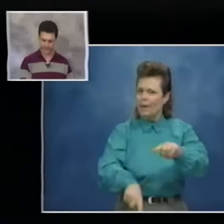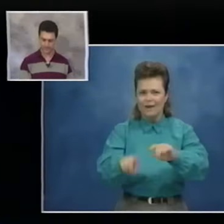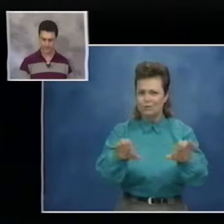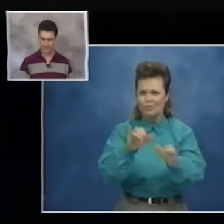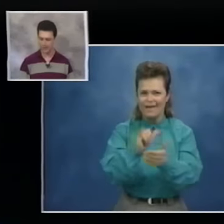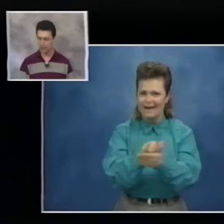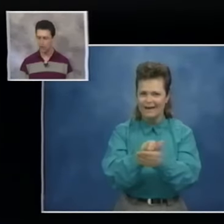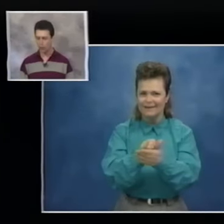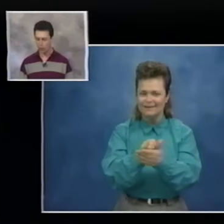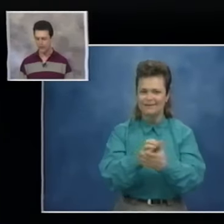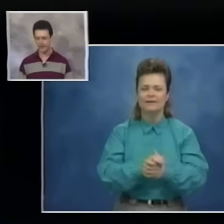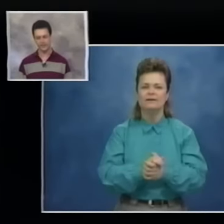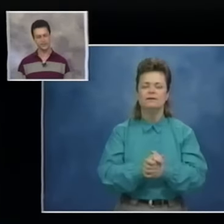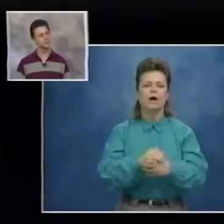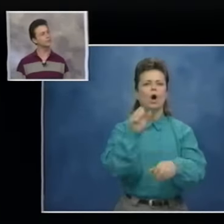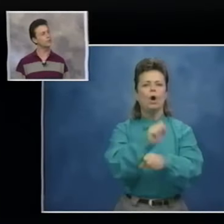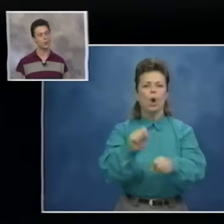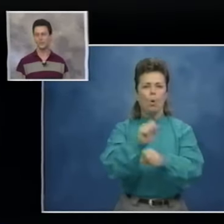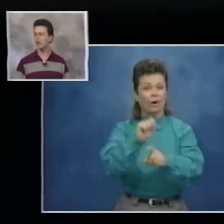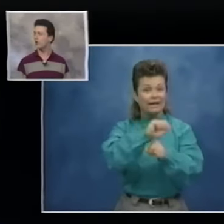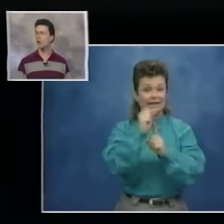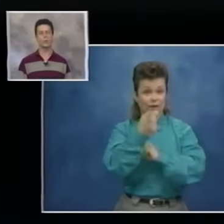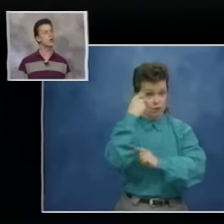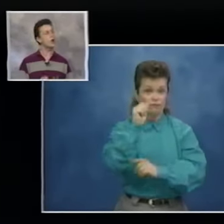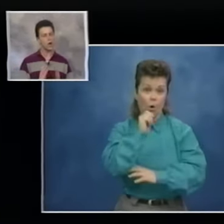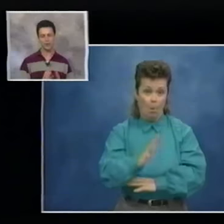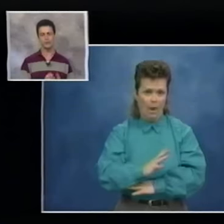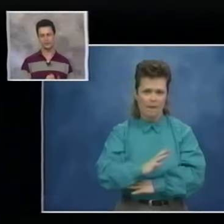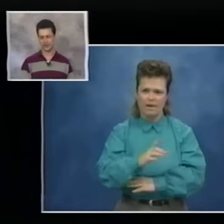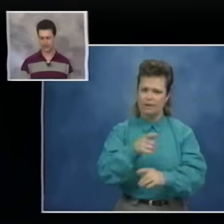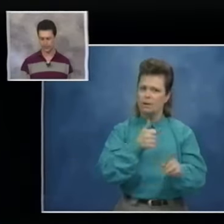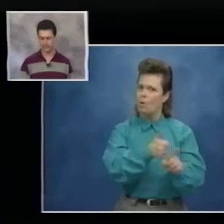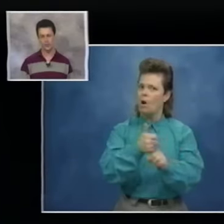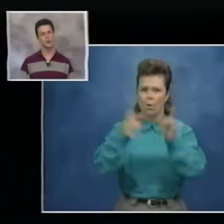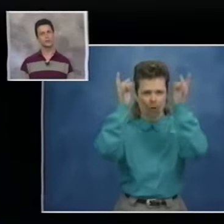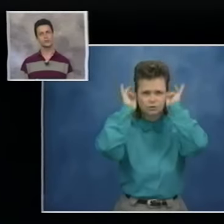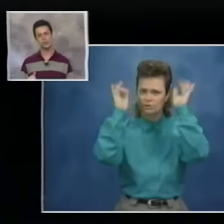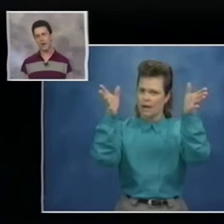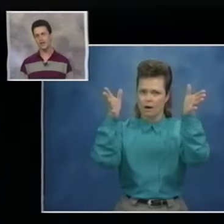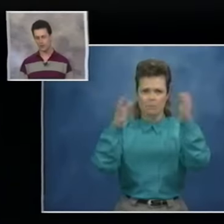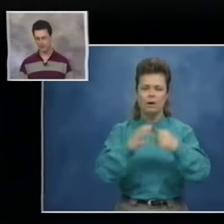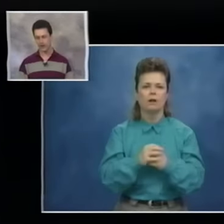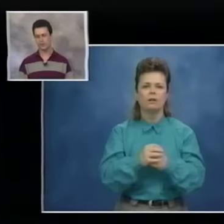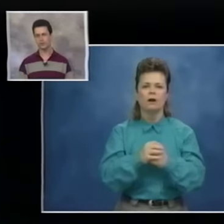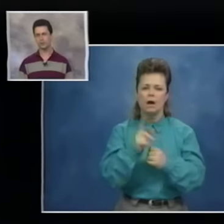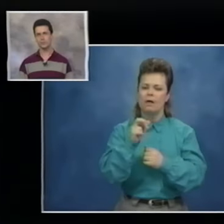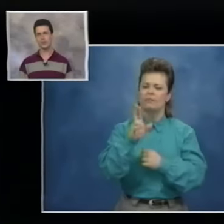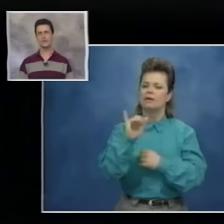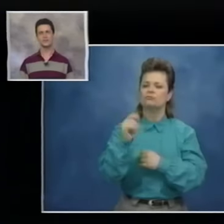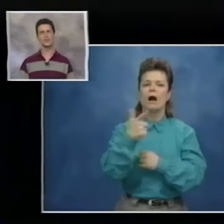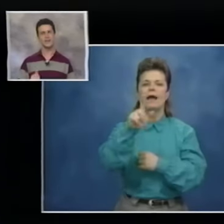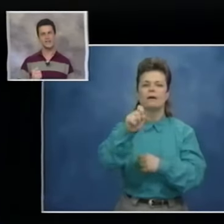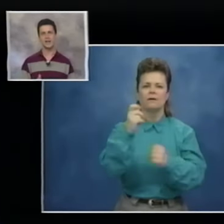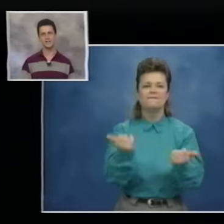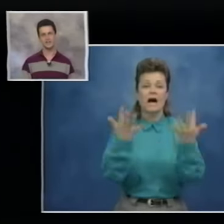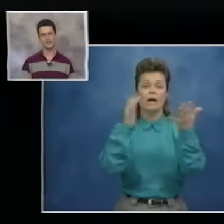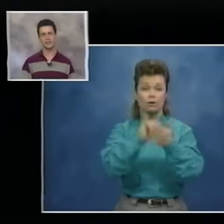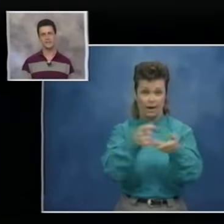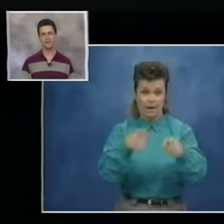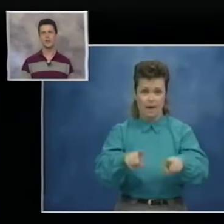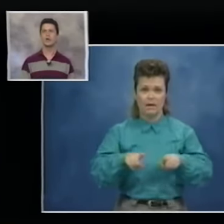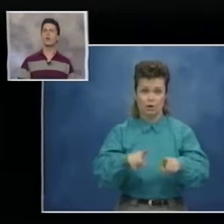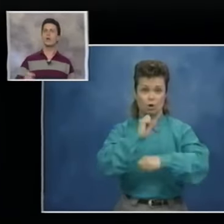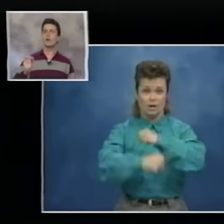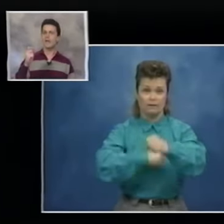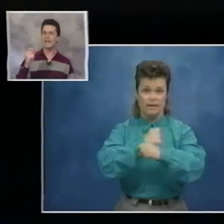that. Working conditions for women were also terrible. The Triangle Fire that took place in